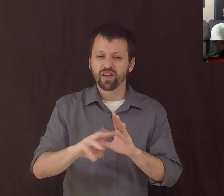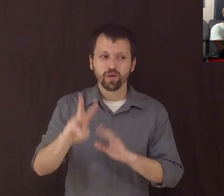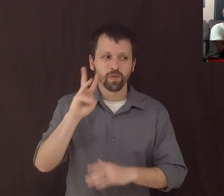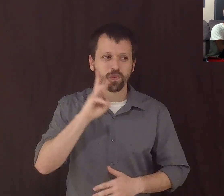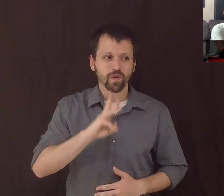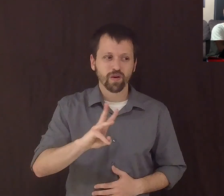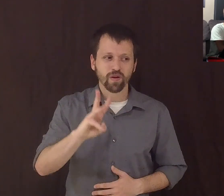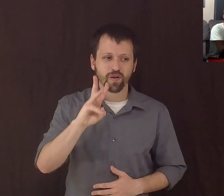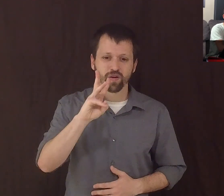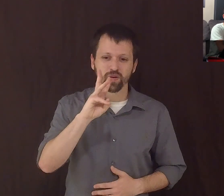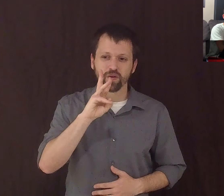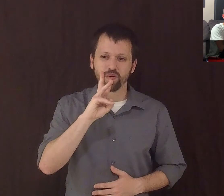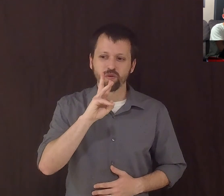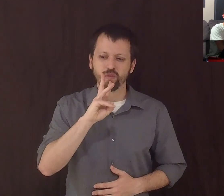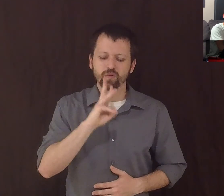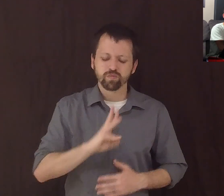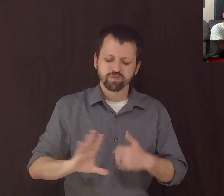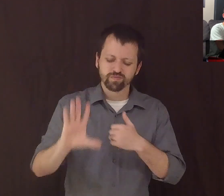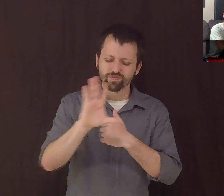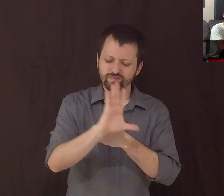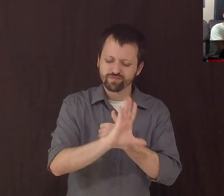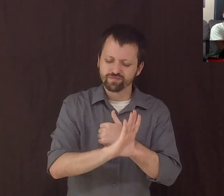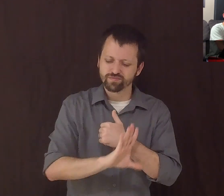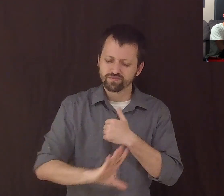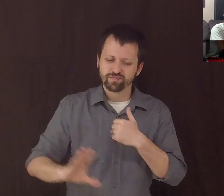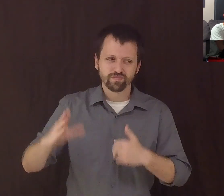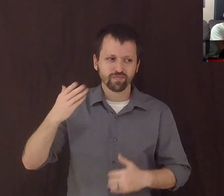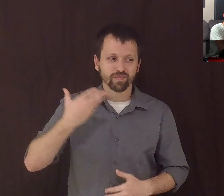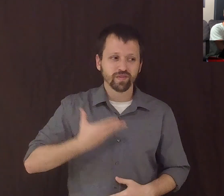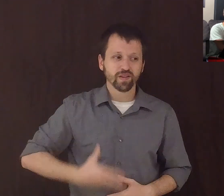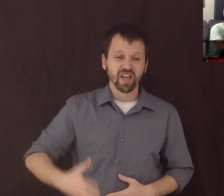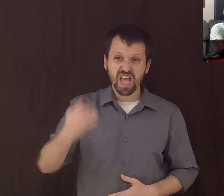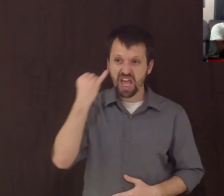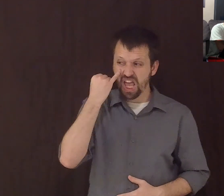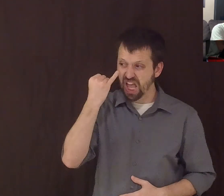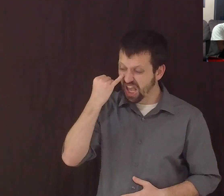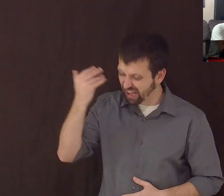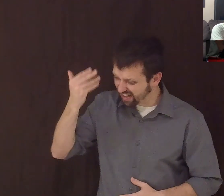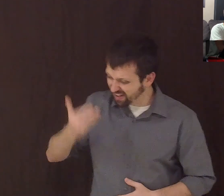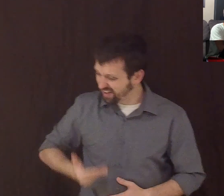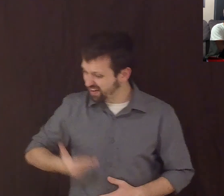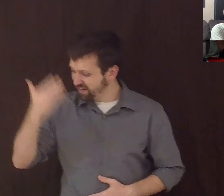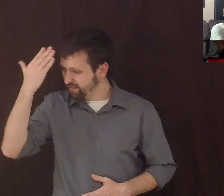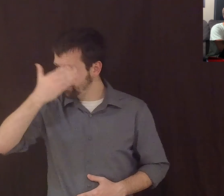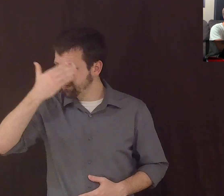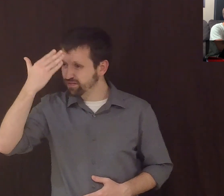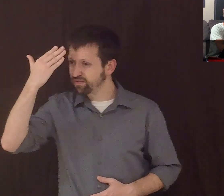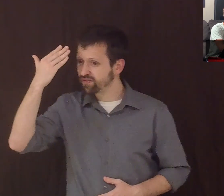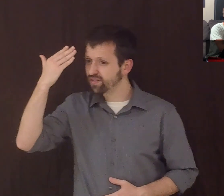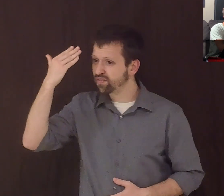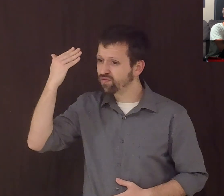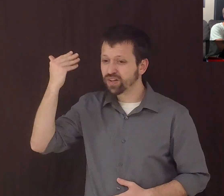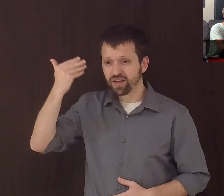waters, holding back the seas. And should I ever need reminding